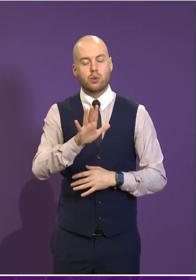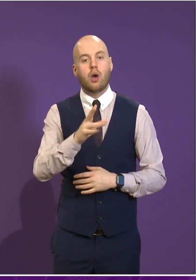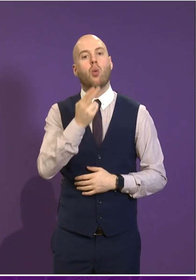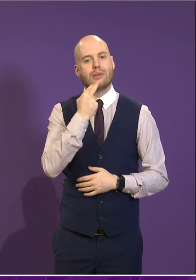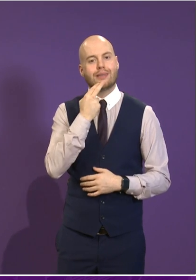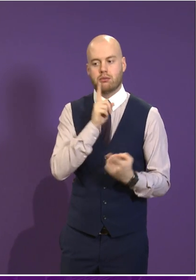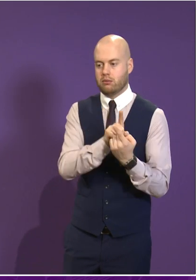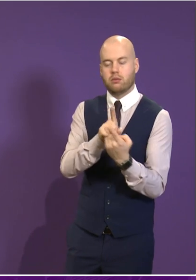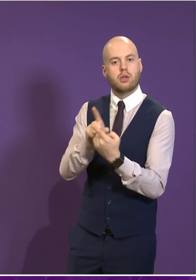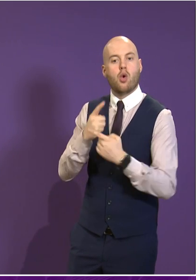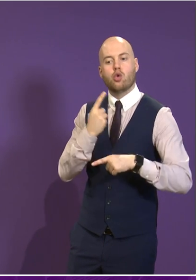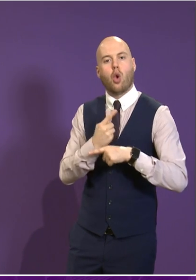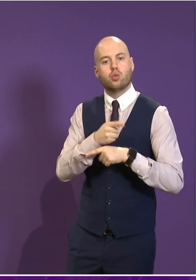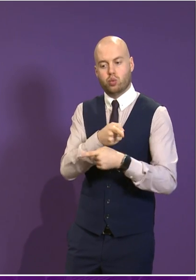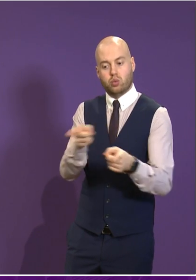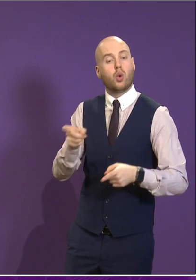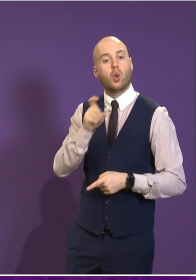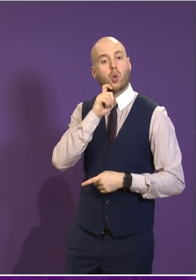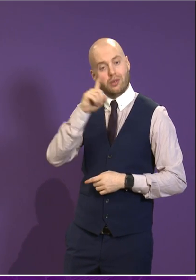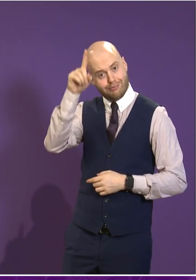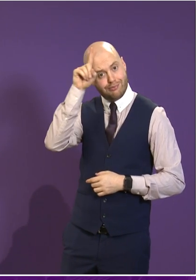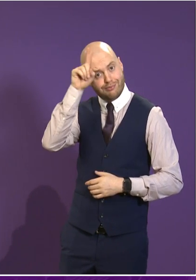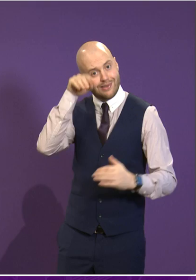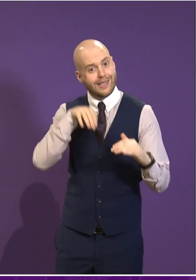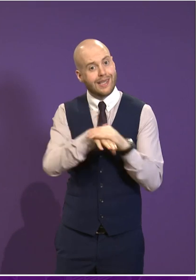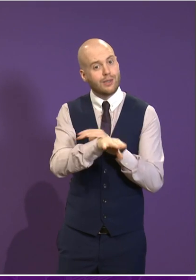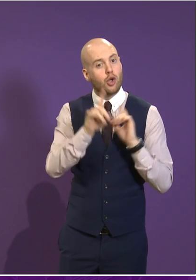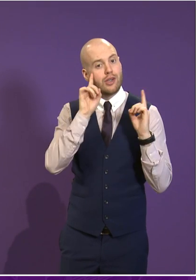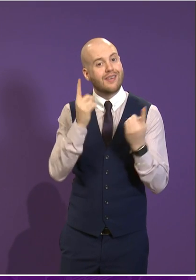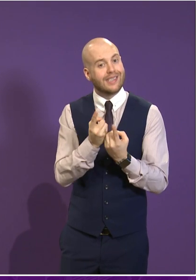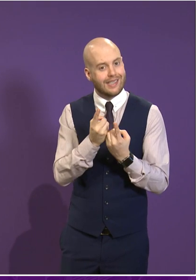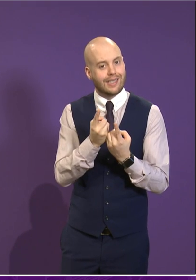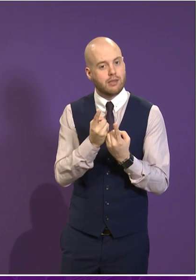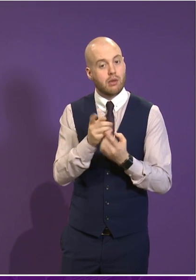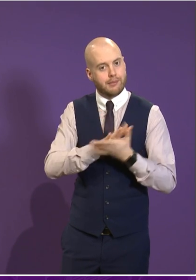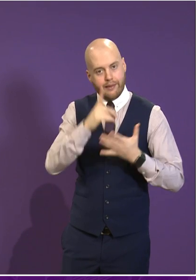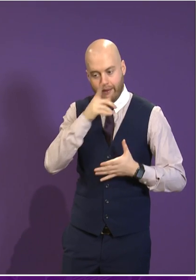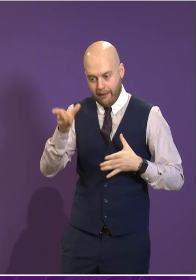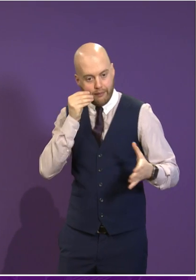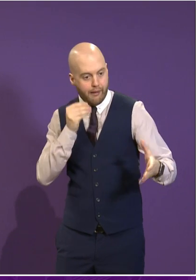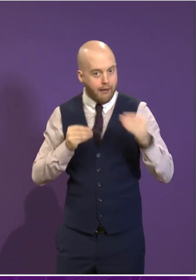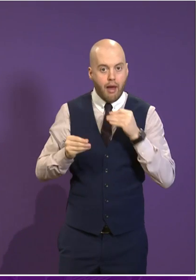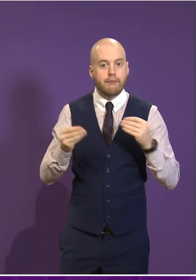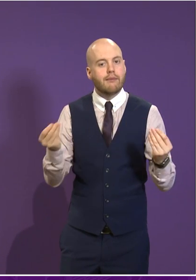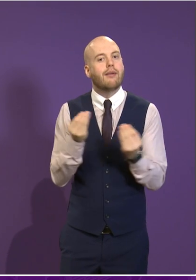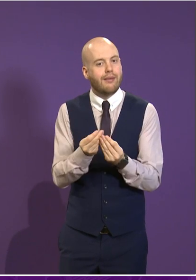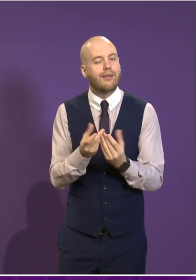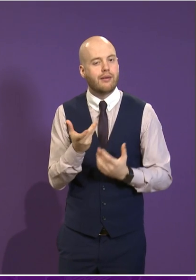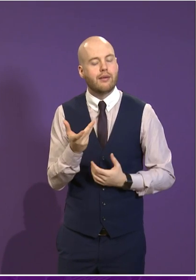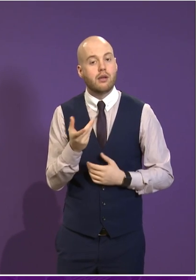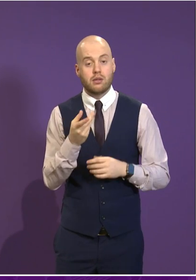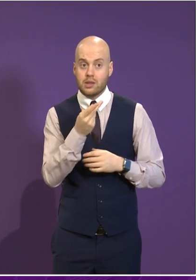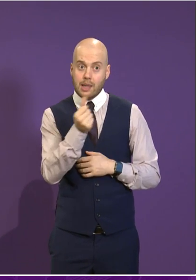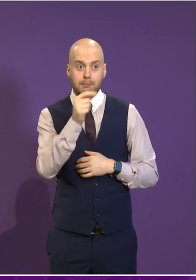to receive sufficient support when they get there. And I think we have lessons to learn on all of that, some of which are for the universities